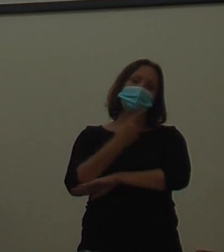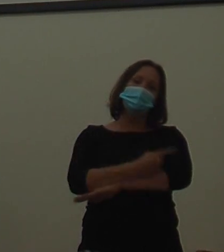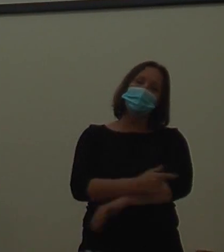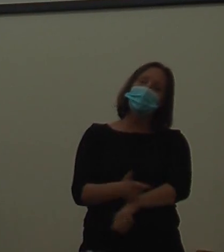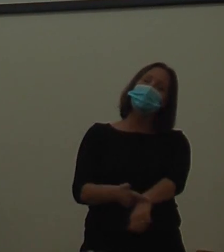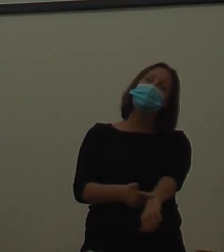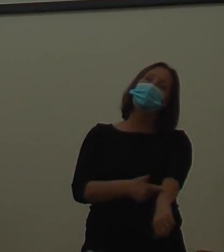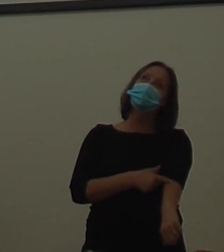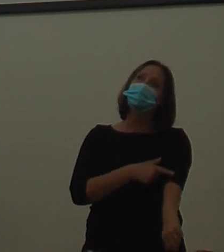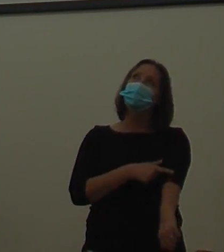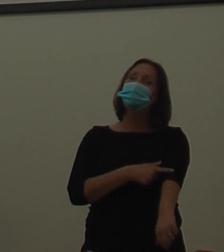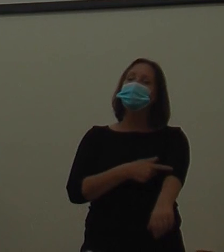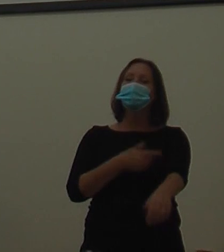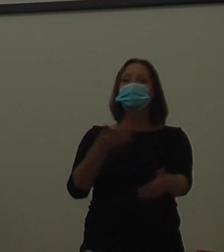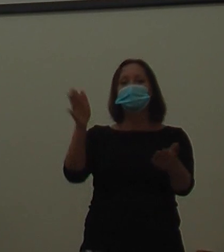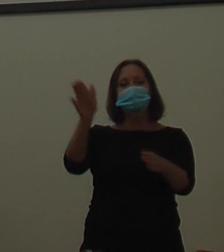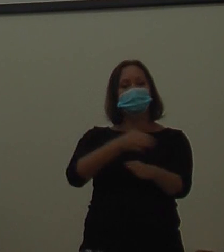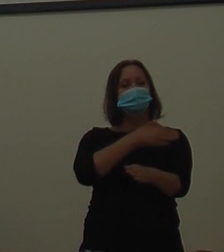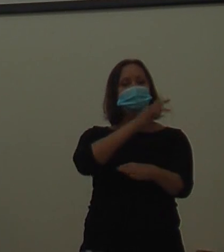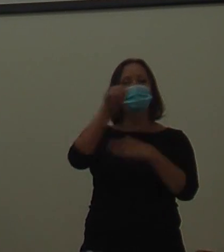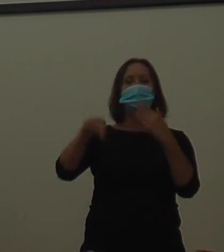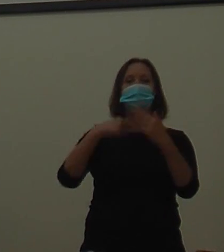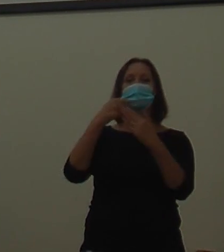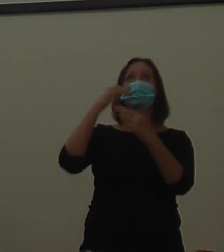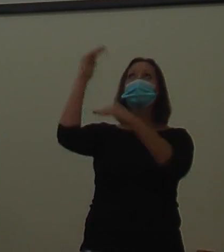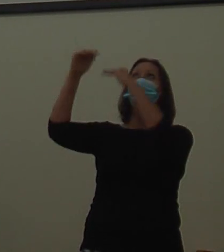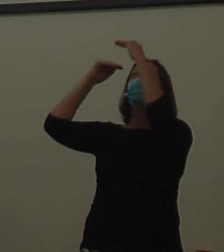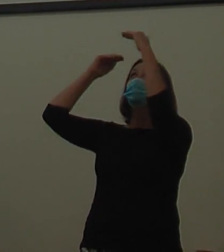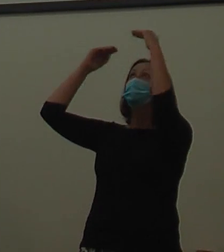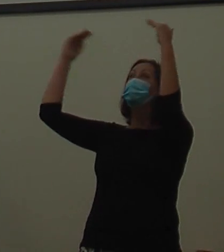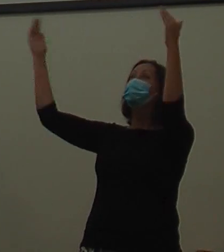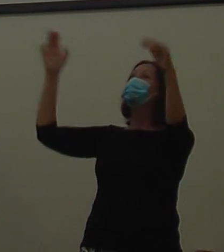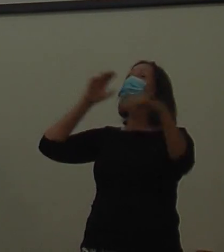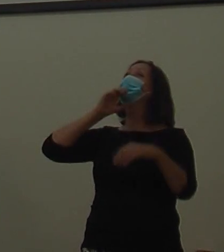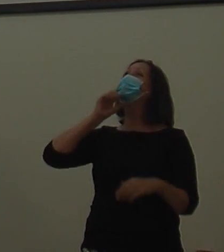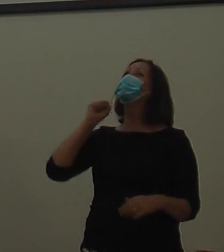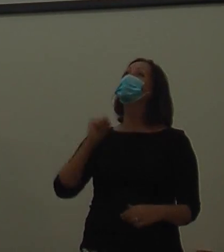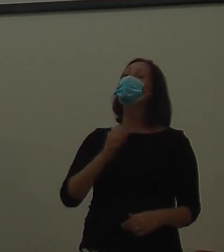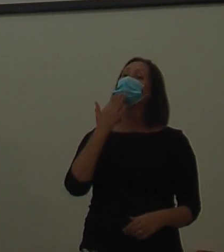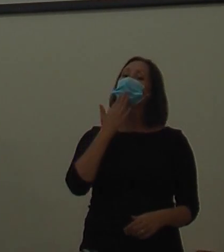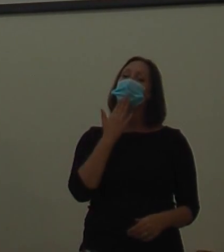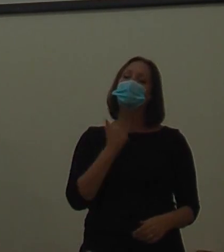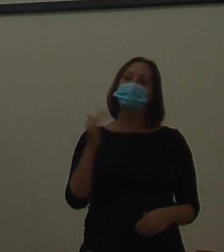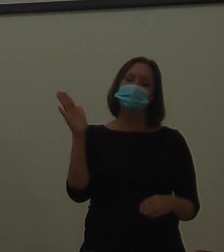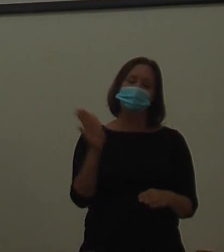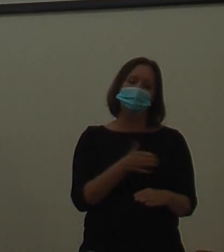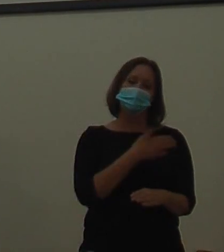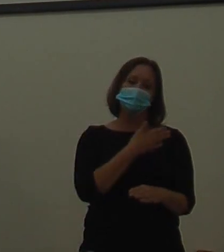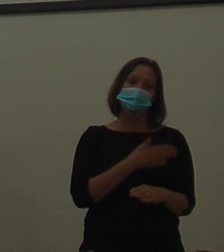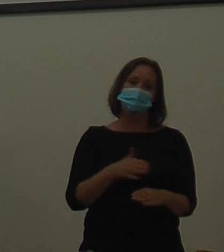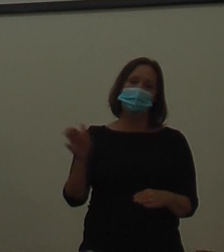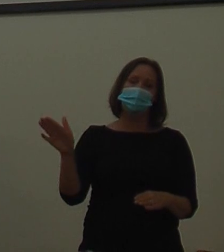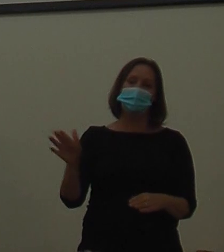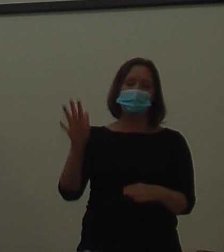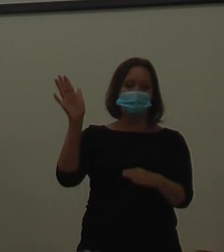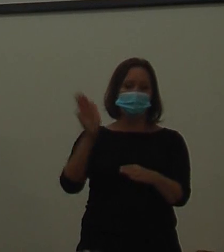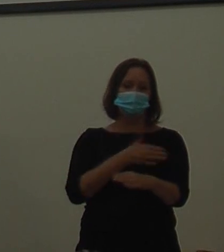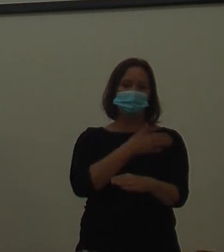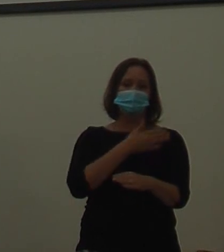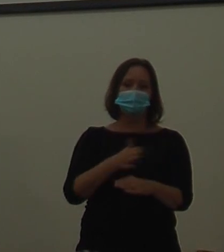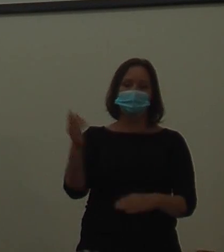sing to me of heaven, sing that old sweet song. Sing to